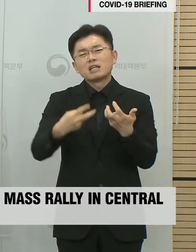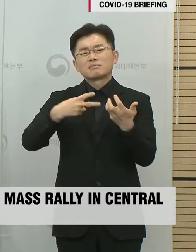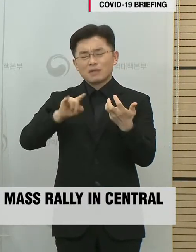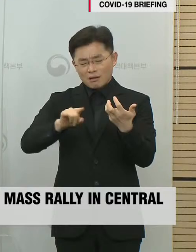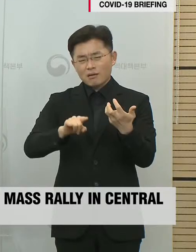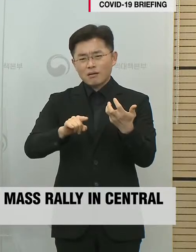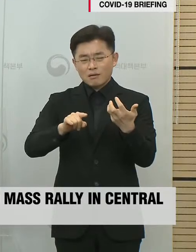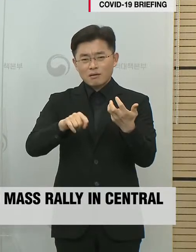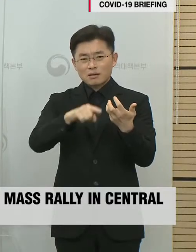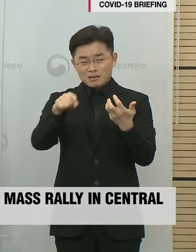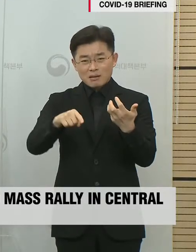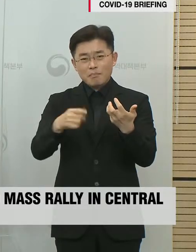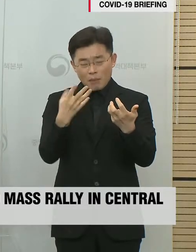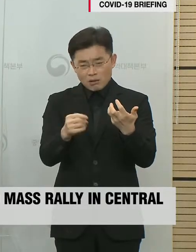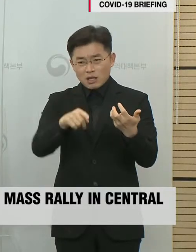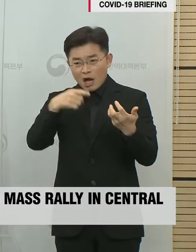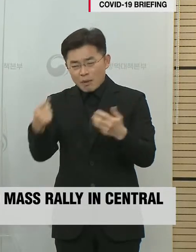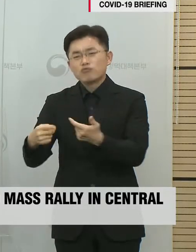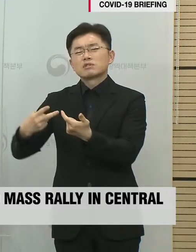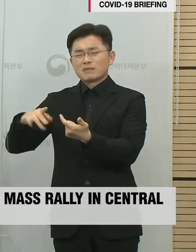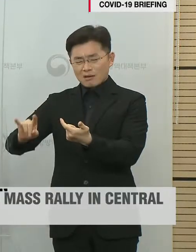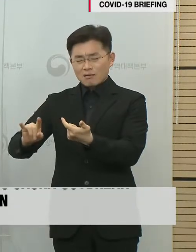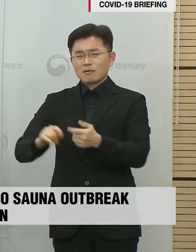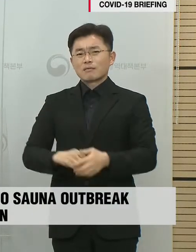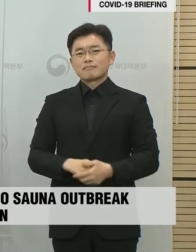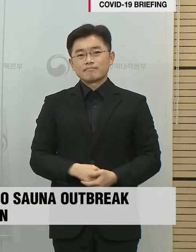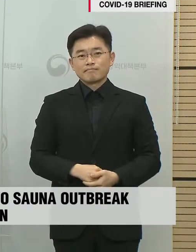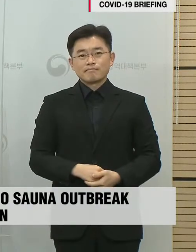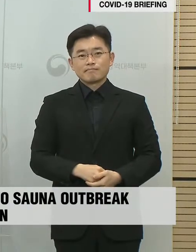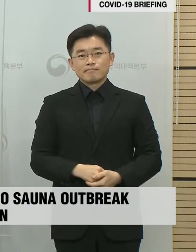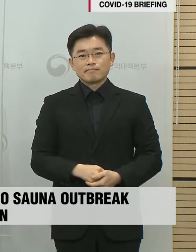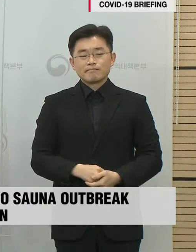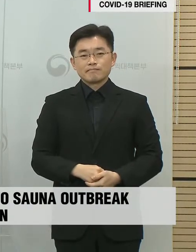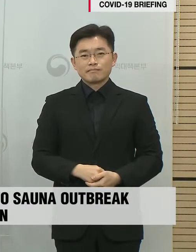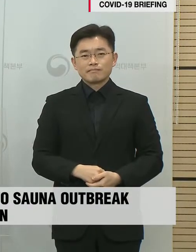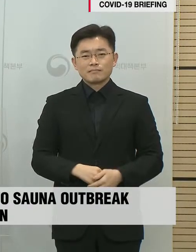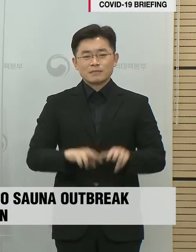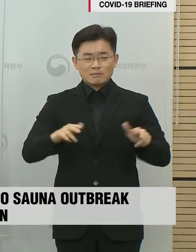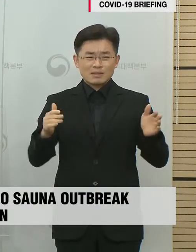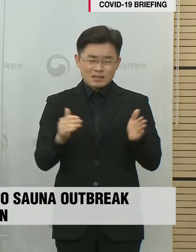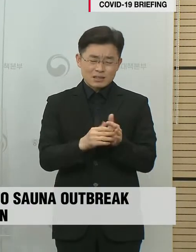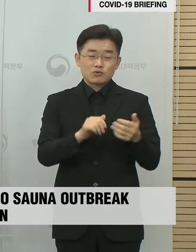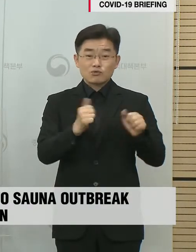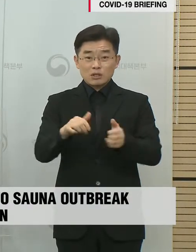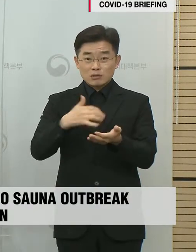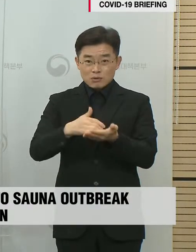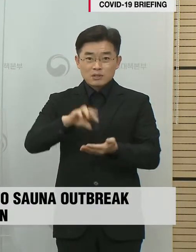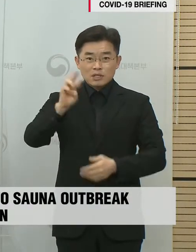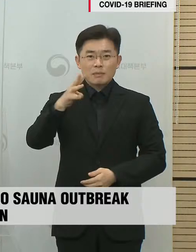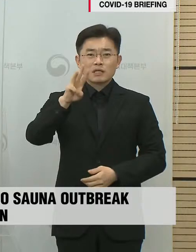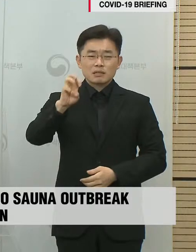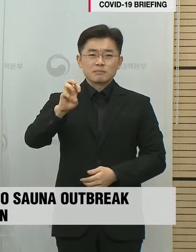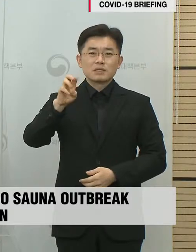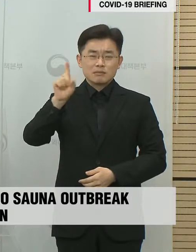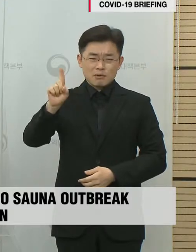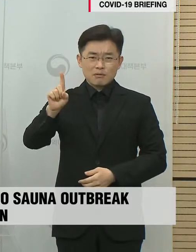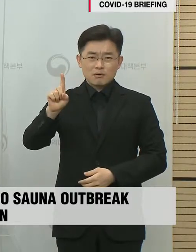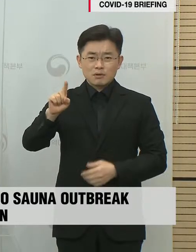40.4% of them are in the age group of 70 and next, followed by 80s and 60s. Currently, we